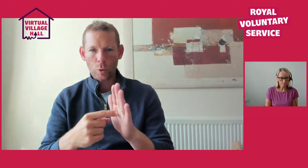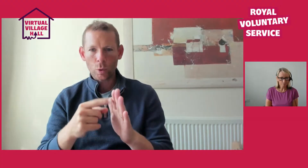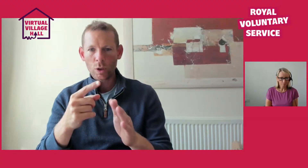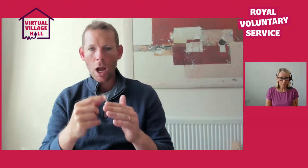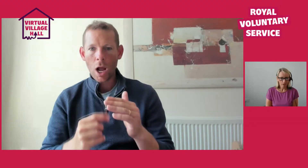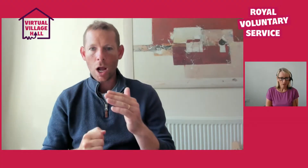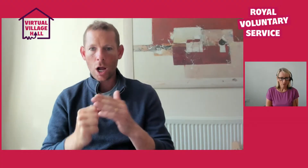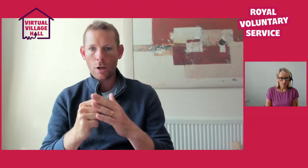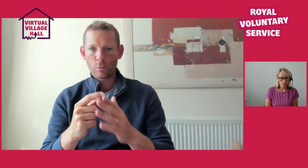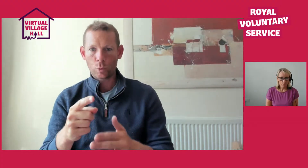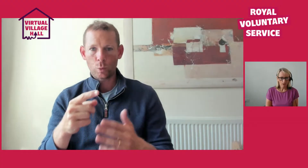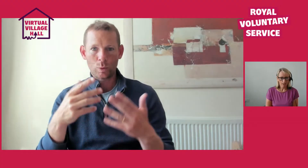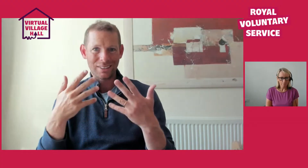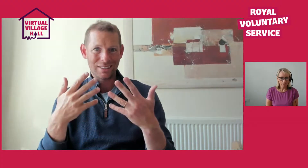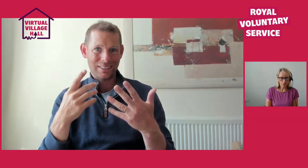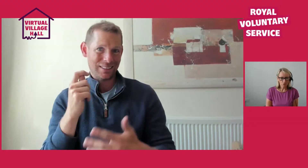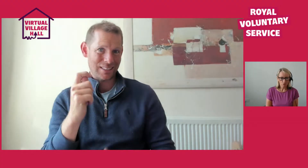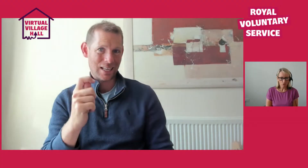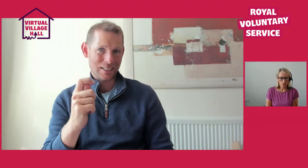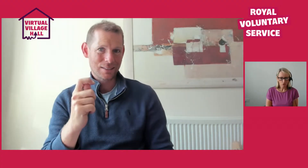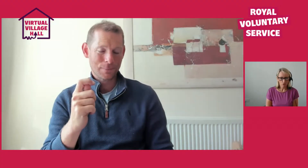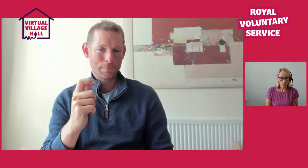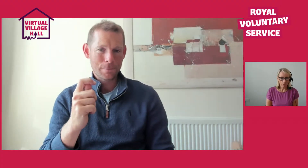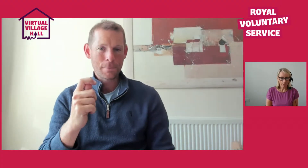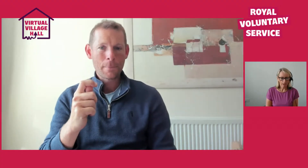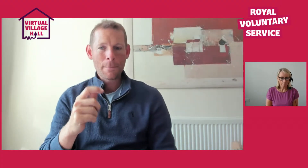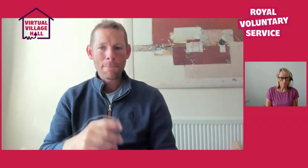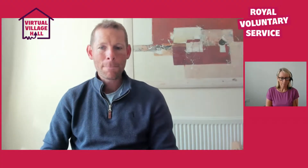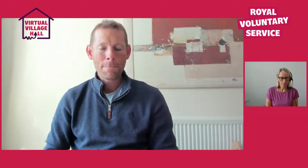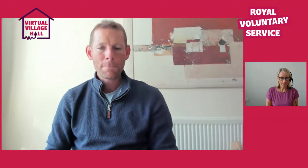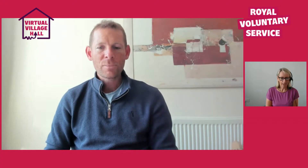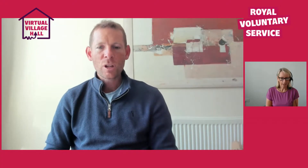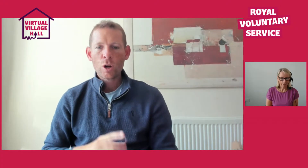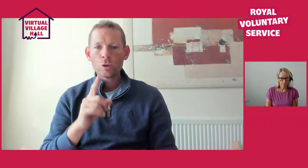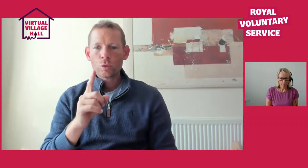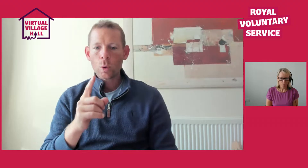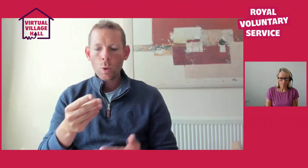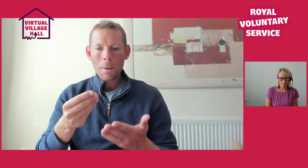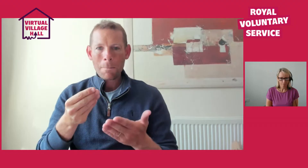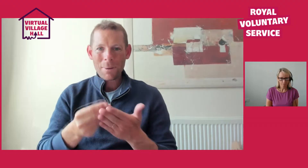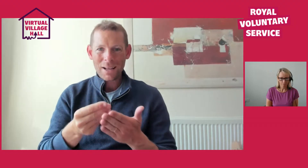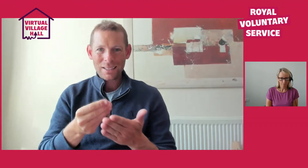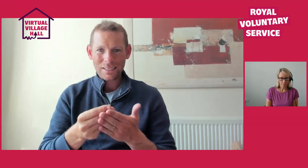money. So let me show you up to 10.